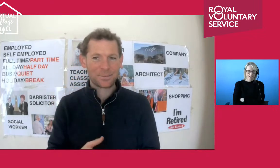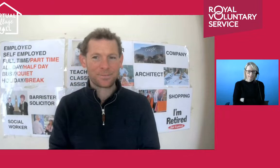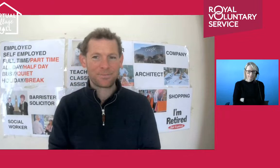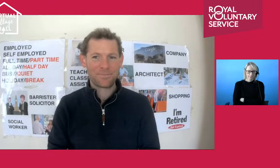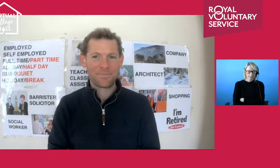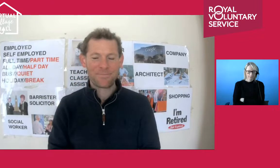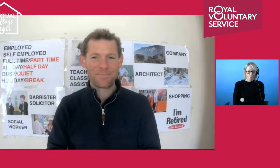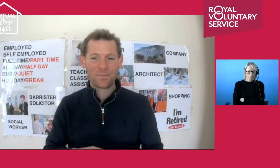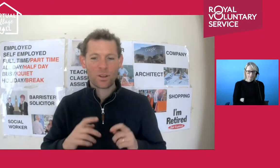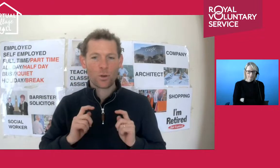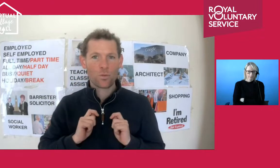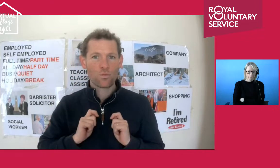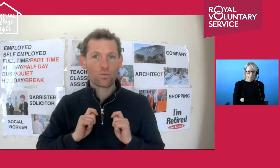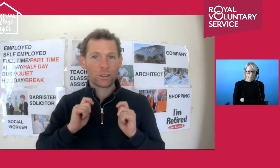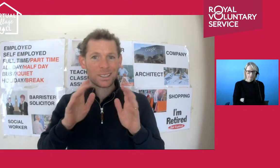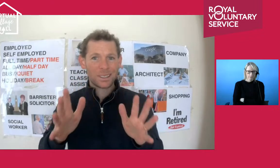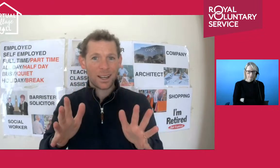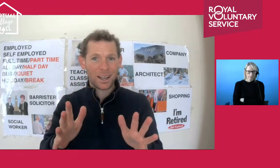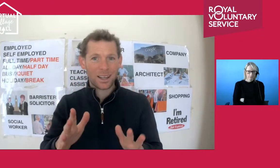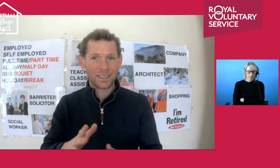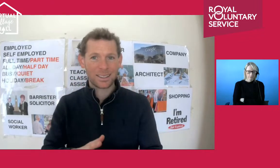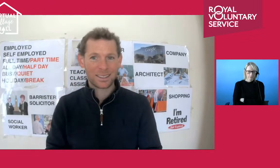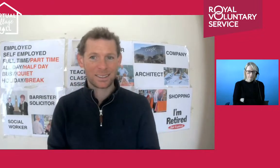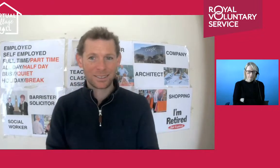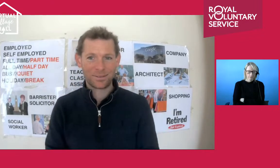Number 8.